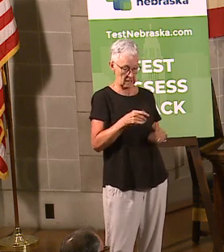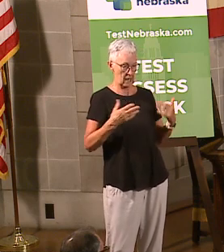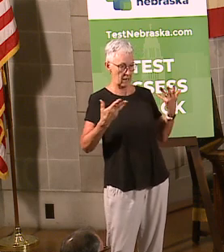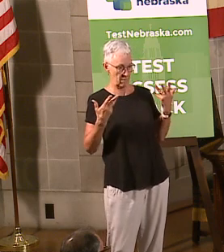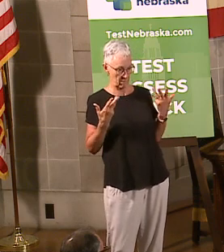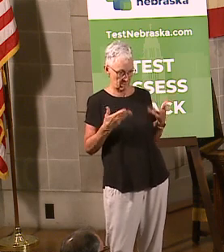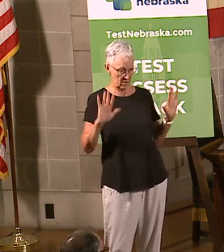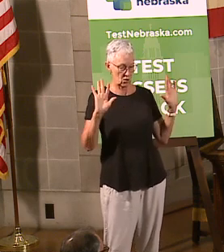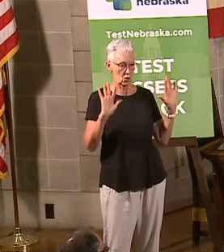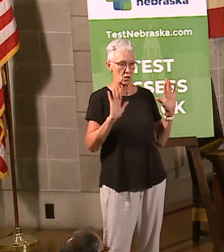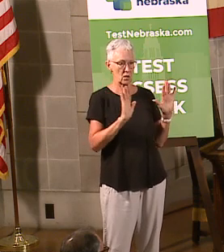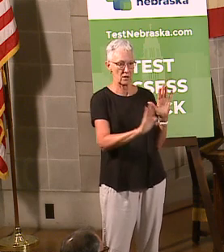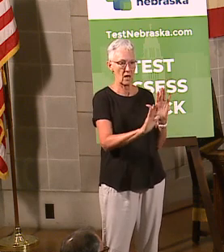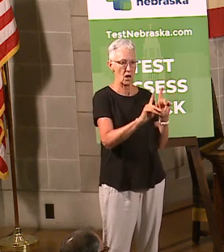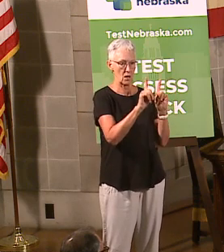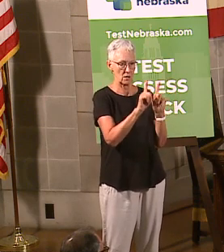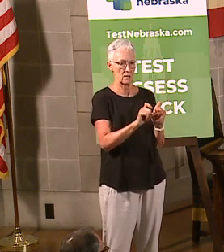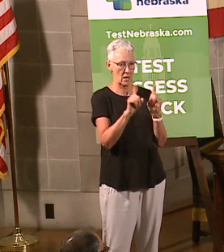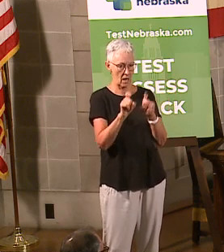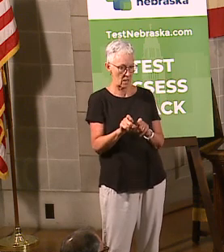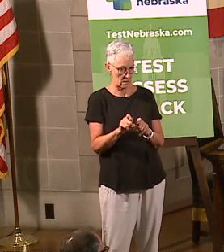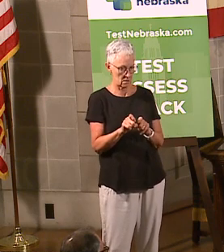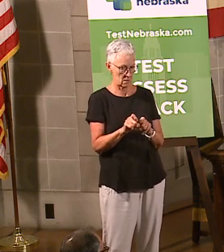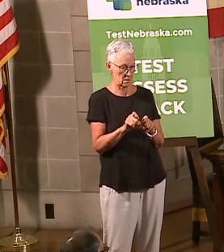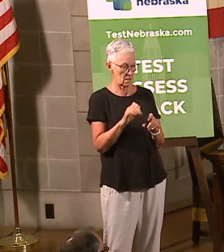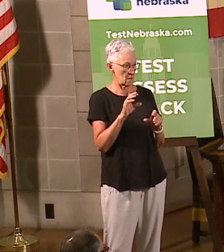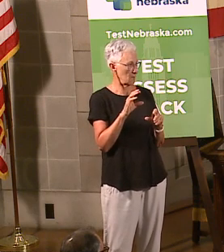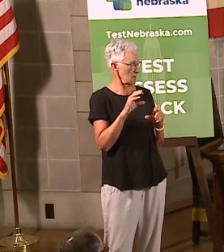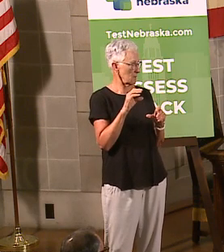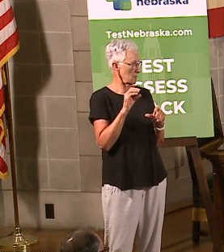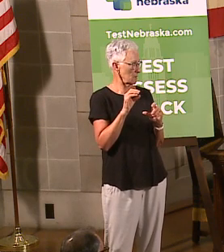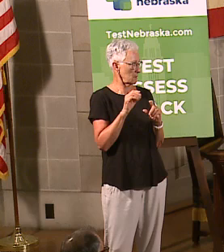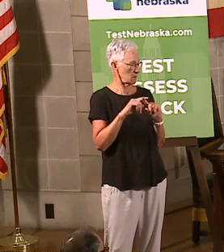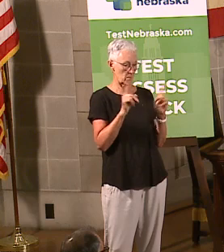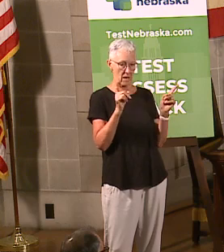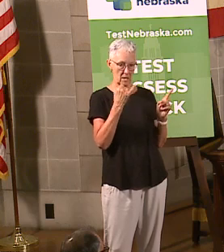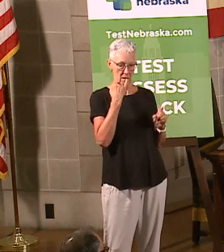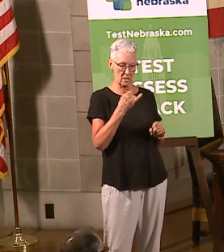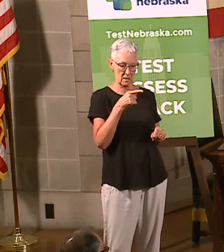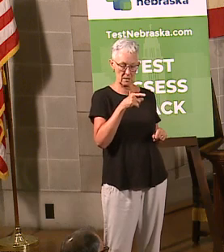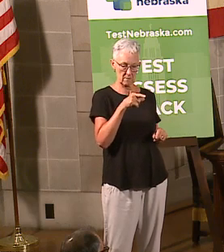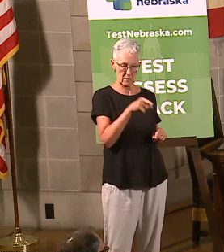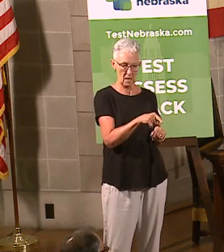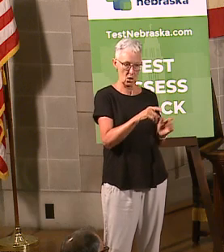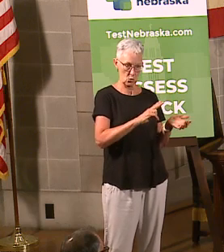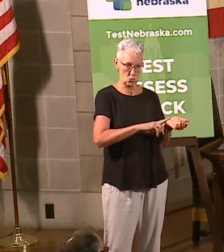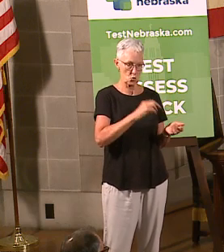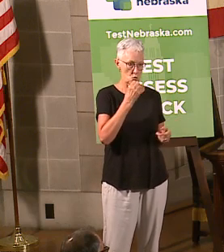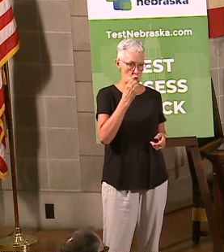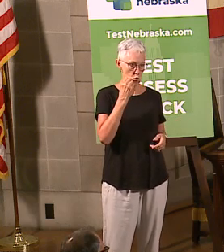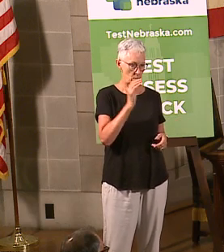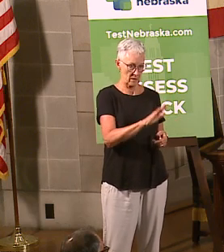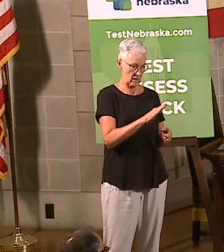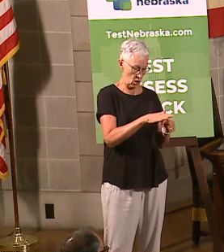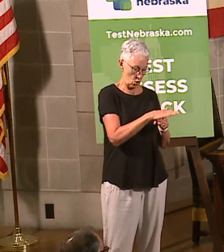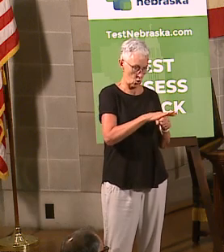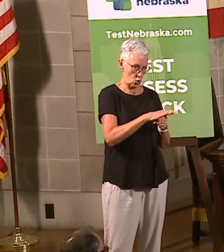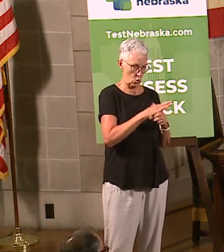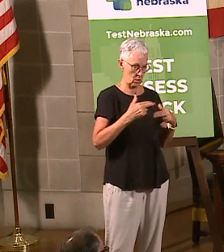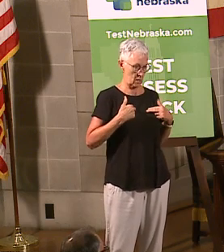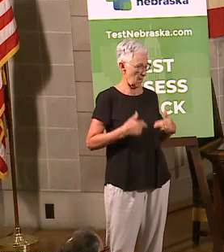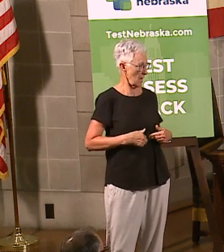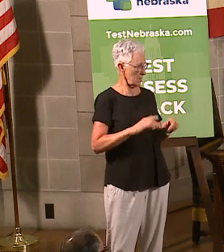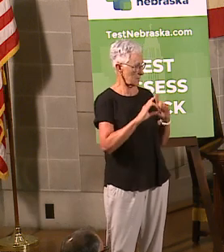they've completed the testing and the different criteria. But as long as their local health district is in phase